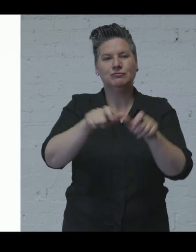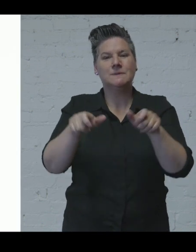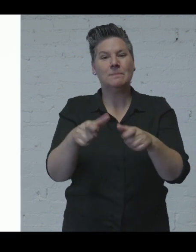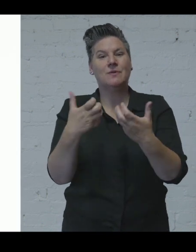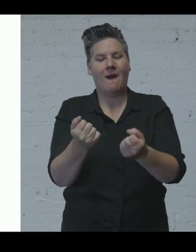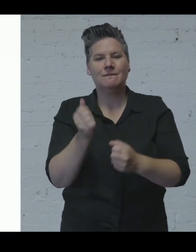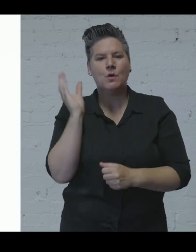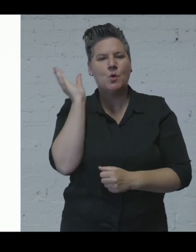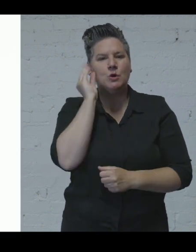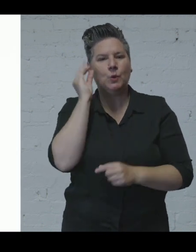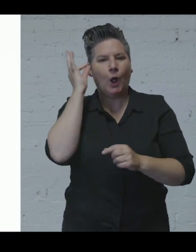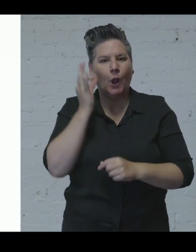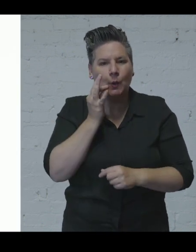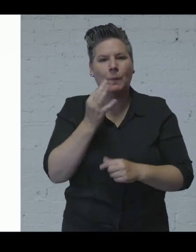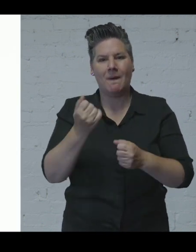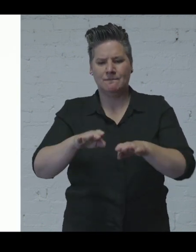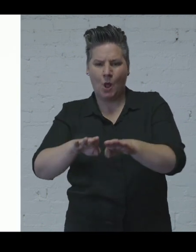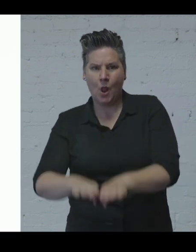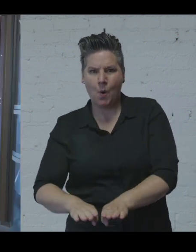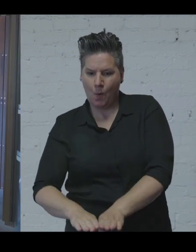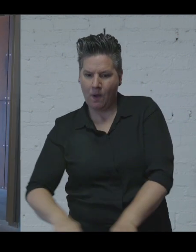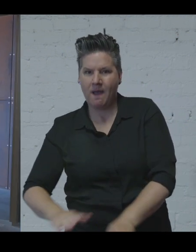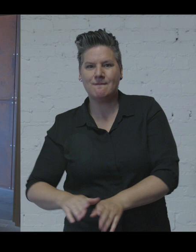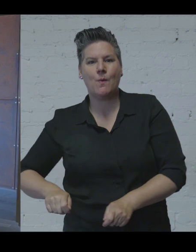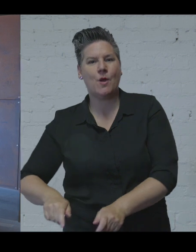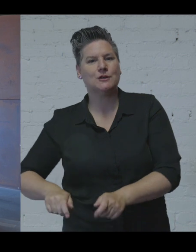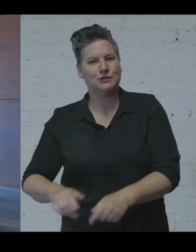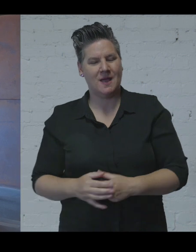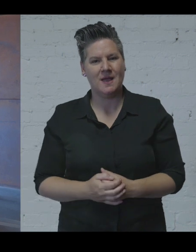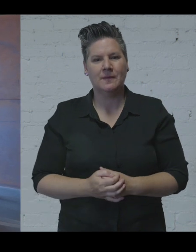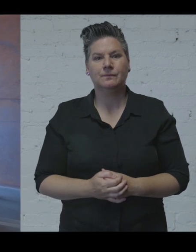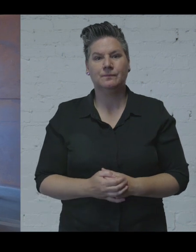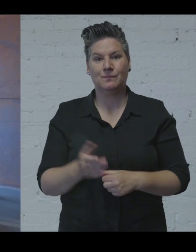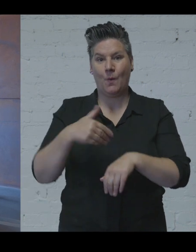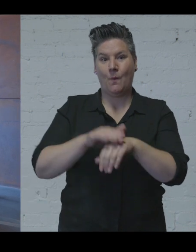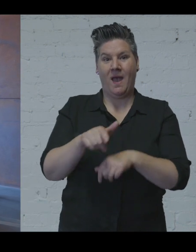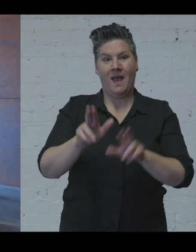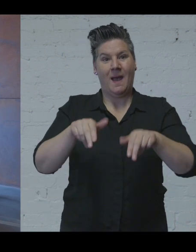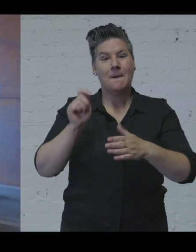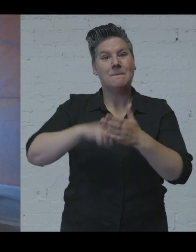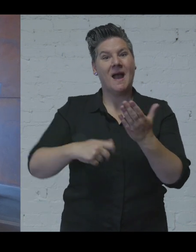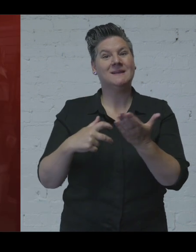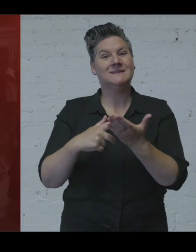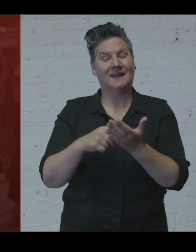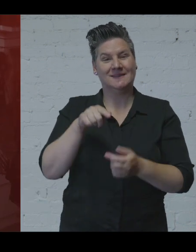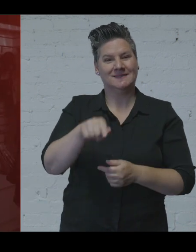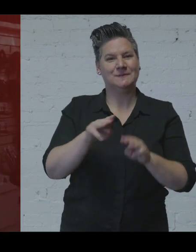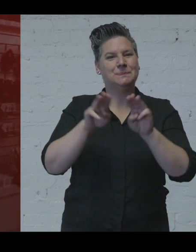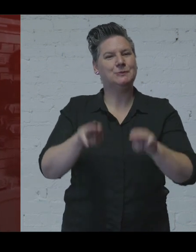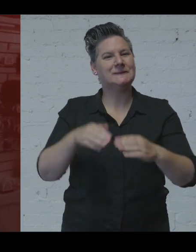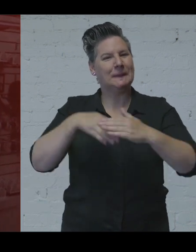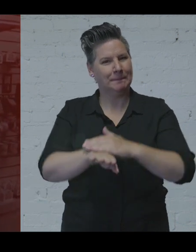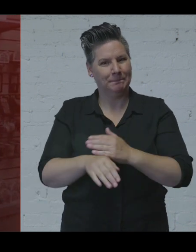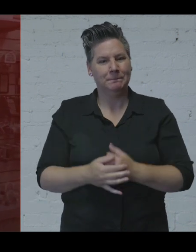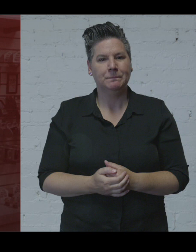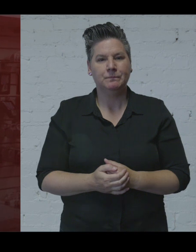At the reception desk there is an audio loop and low counter. This is where you can buy your ticket for the museum. You can also